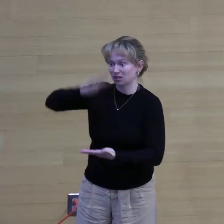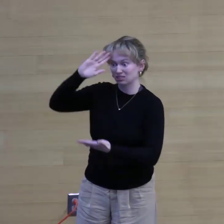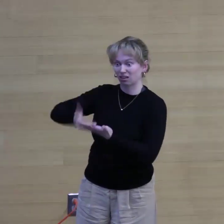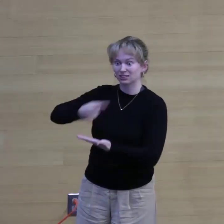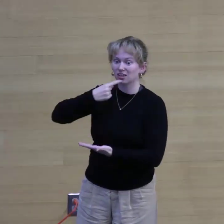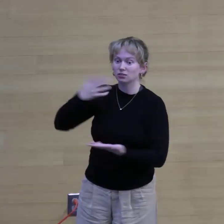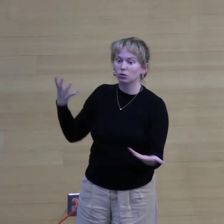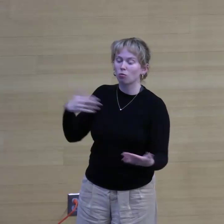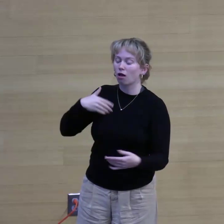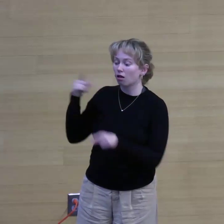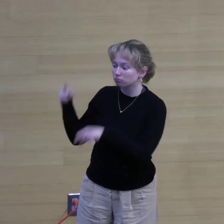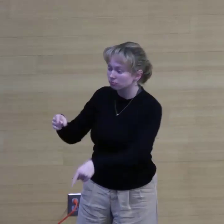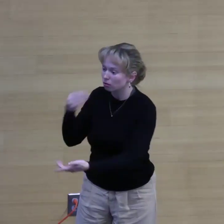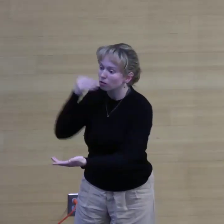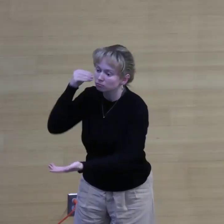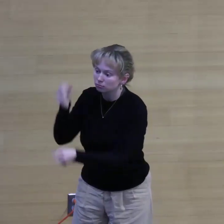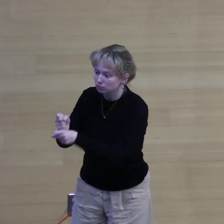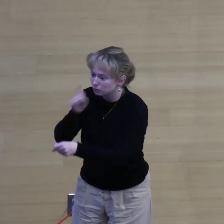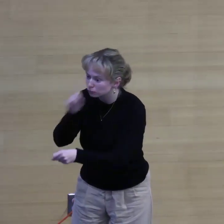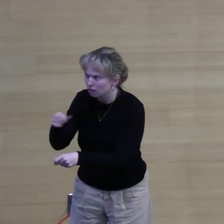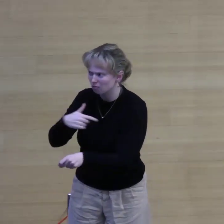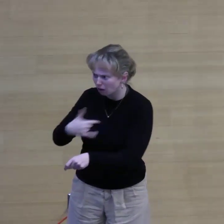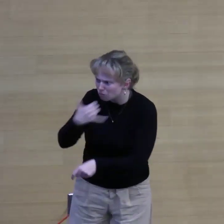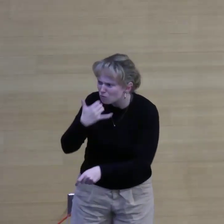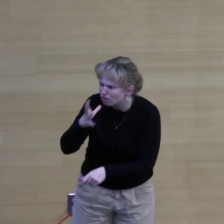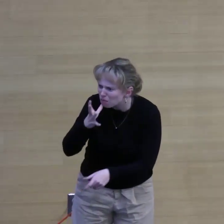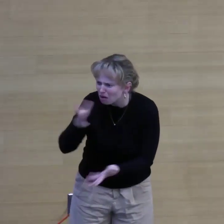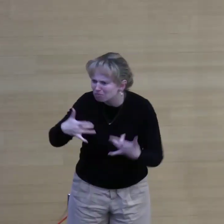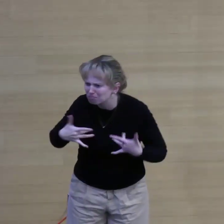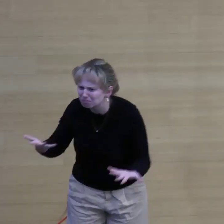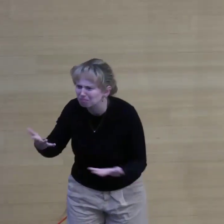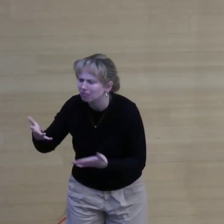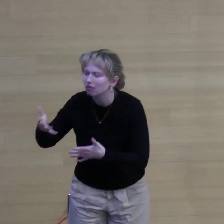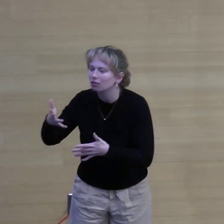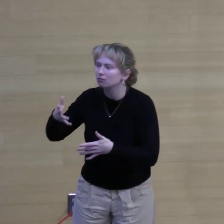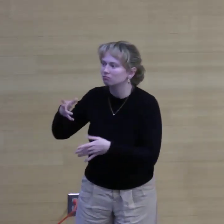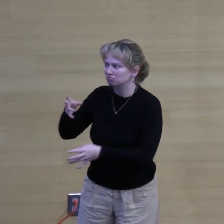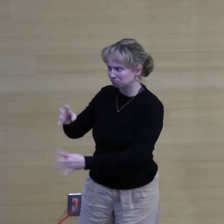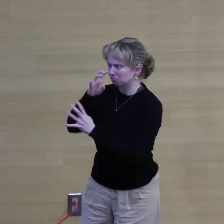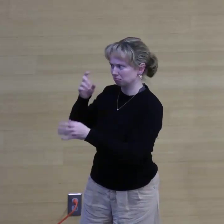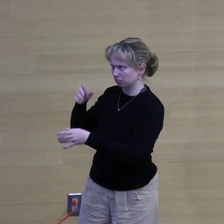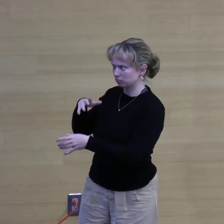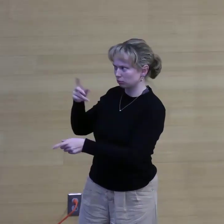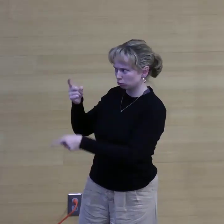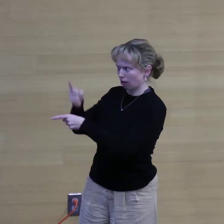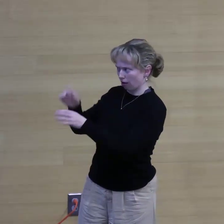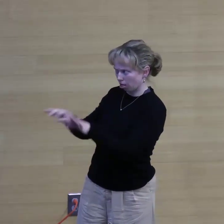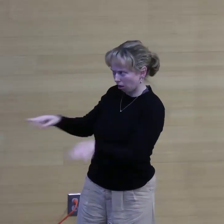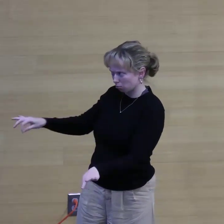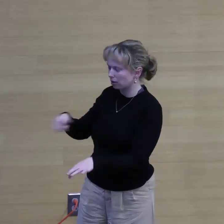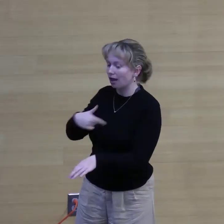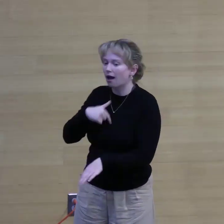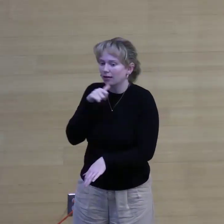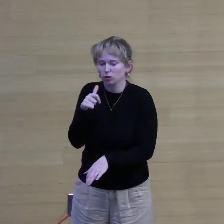is come home and make sure that he wasn't in the wrong and that he was, asserting himself. I don't think they're